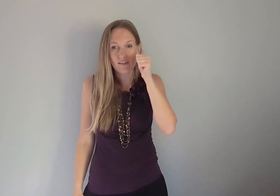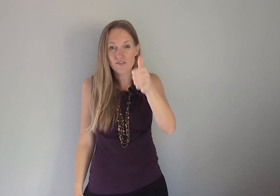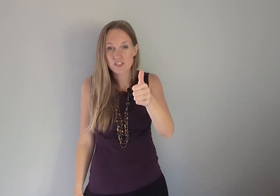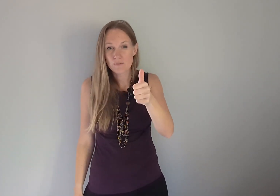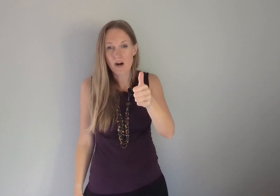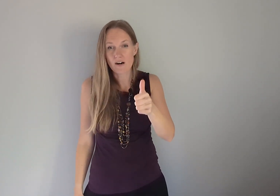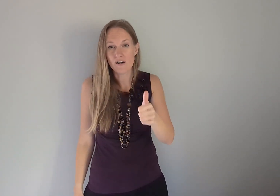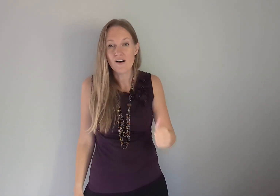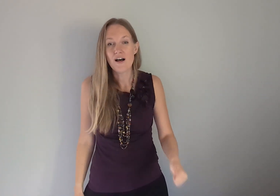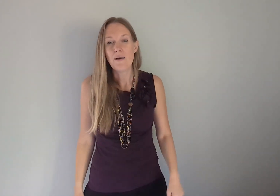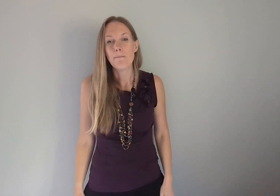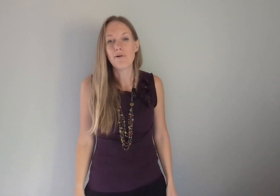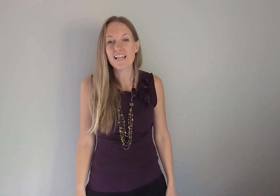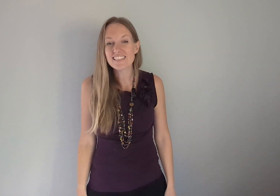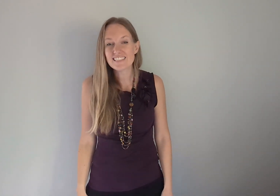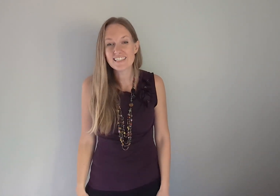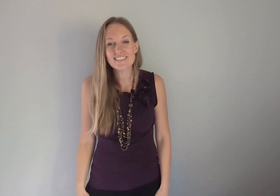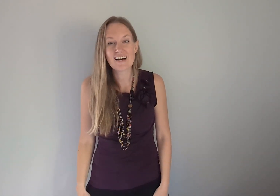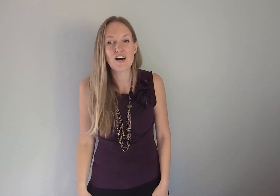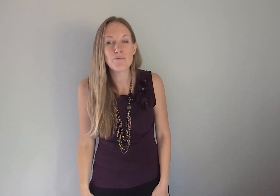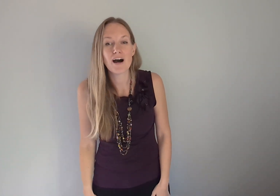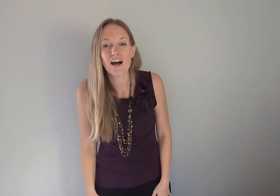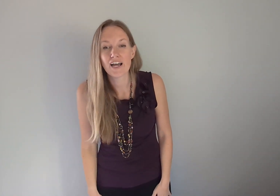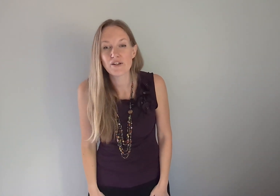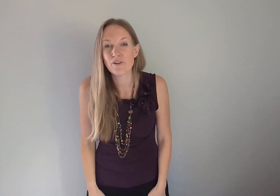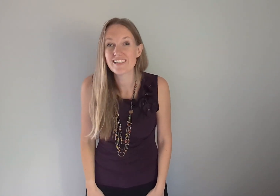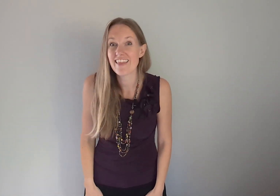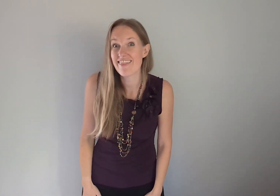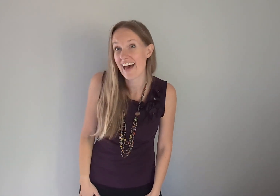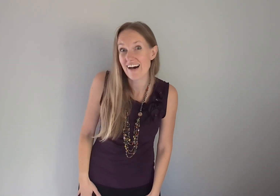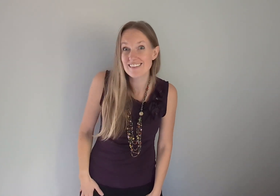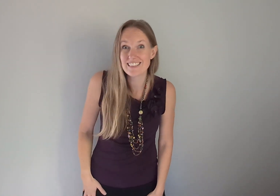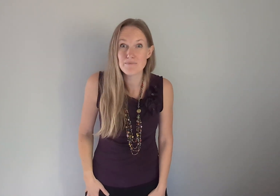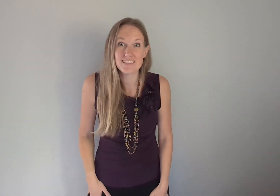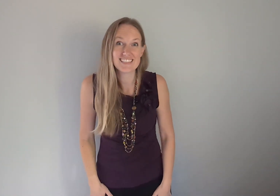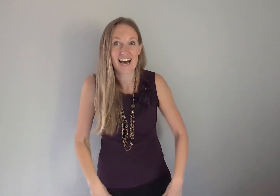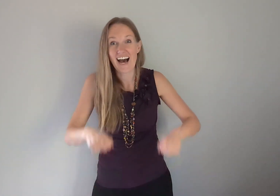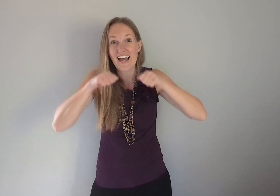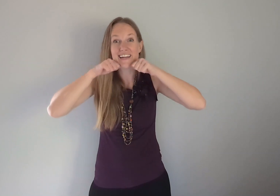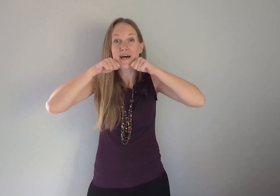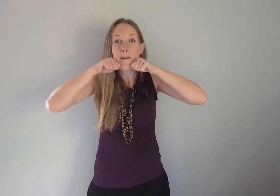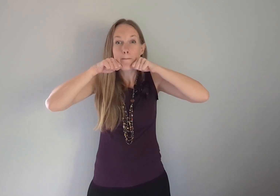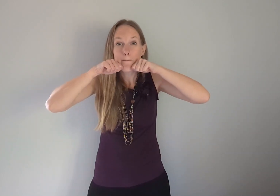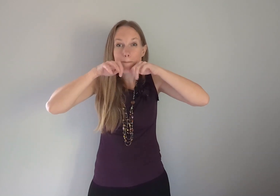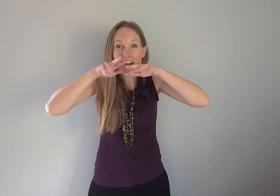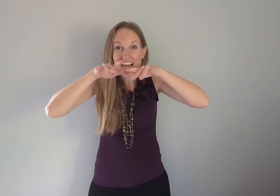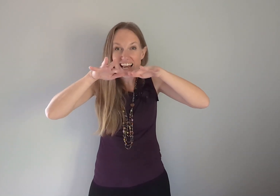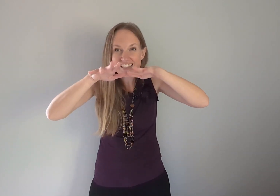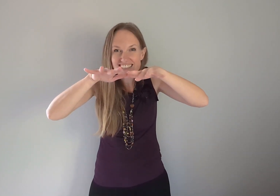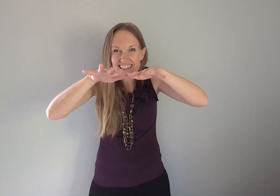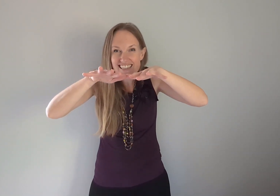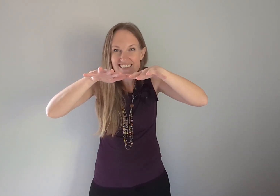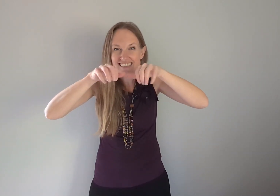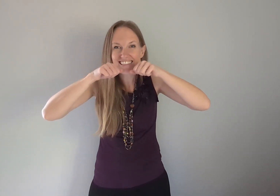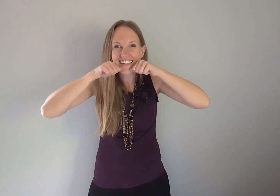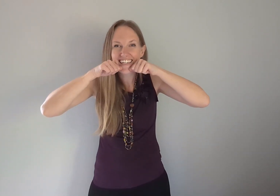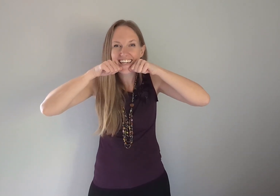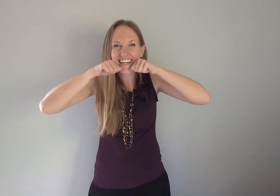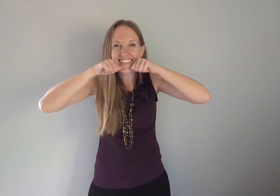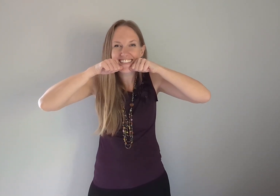for tomorrow. Blessings all mine with 10,000 beside. Blessings. Okay, so